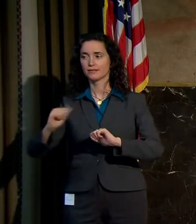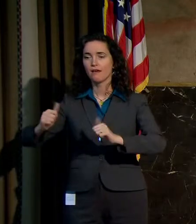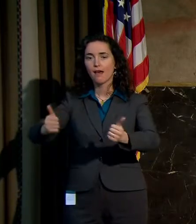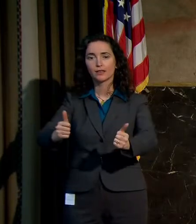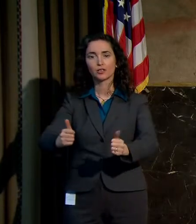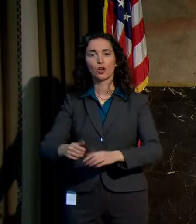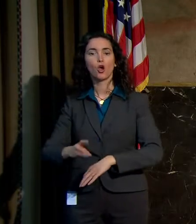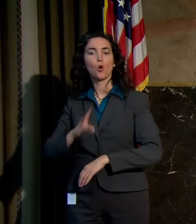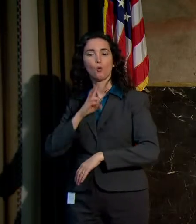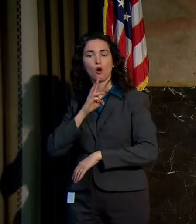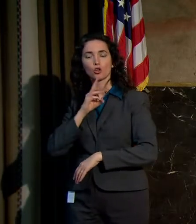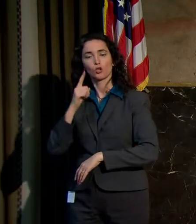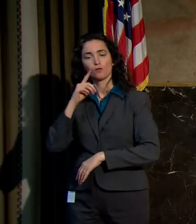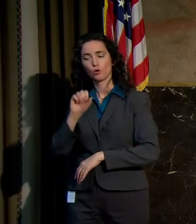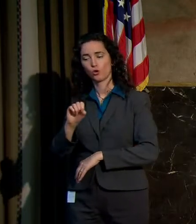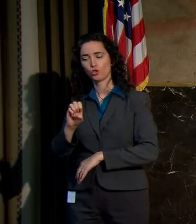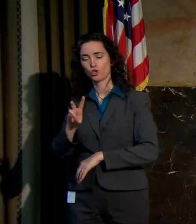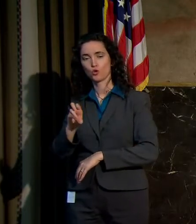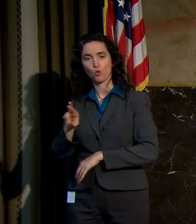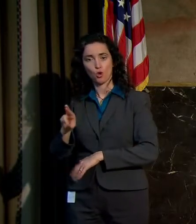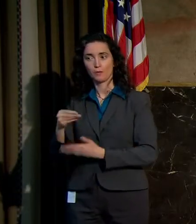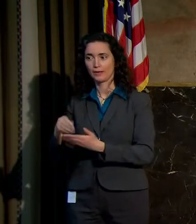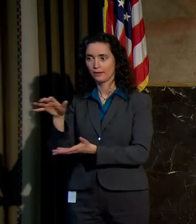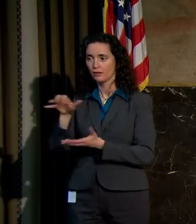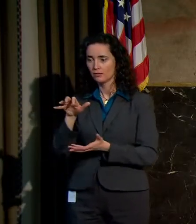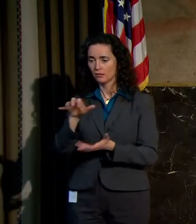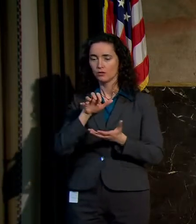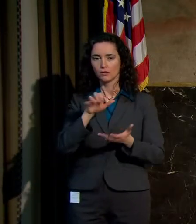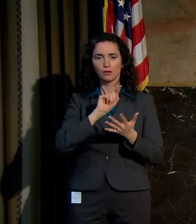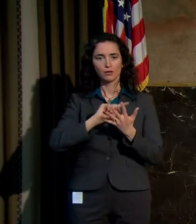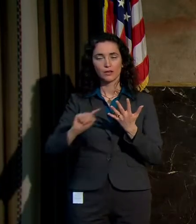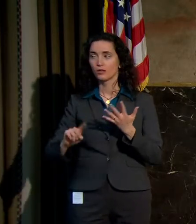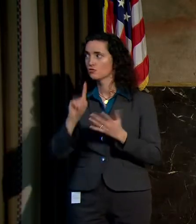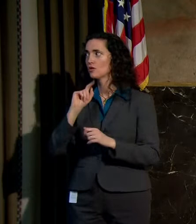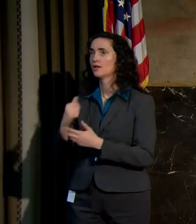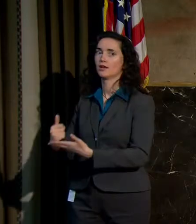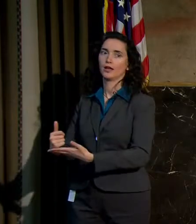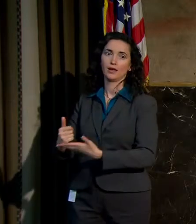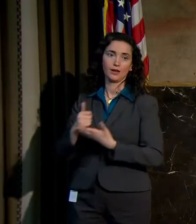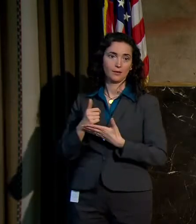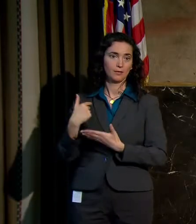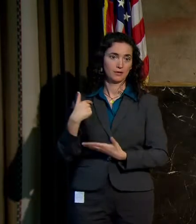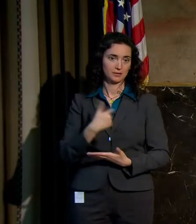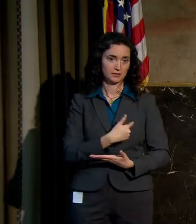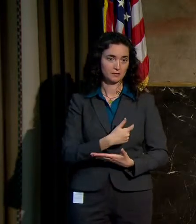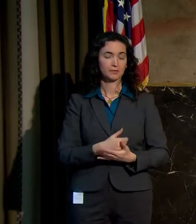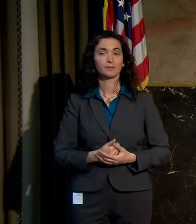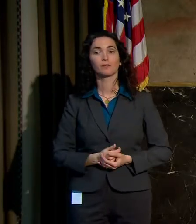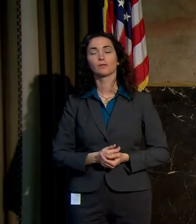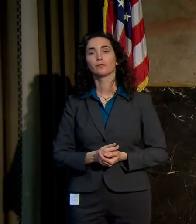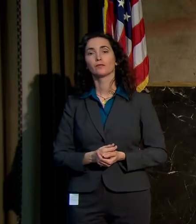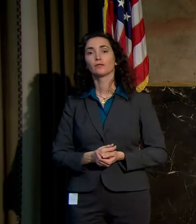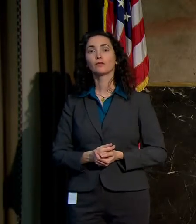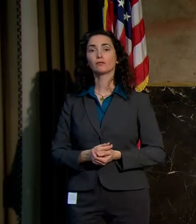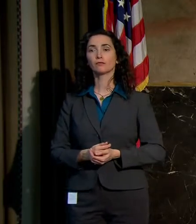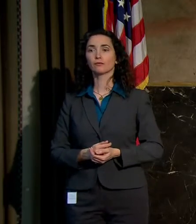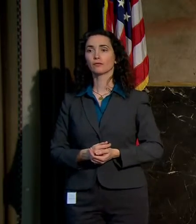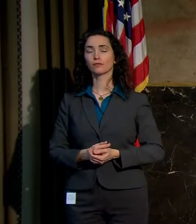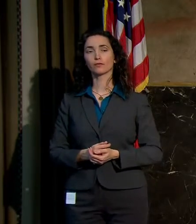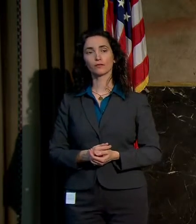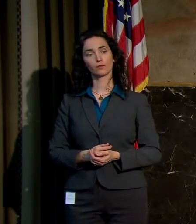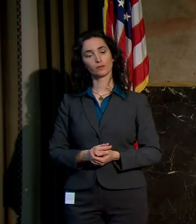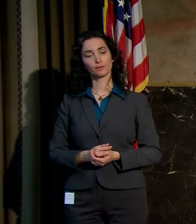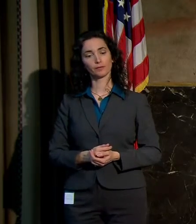sewer. All of those things are obviously very helpful. The budget that we're going to